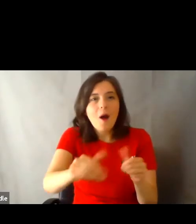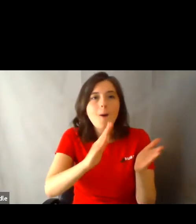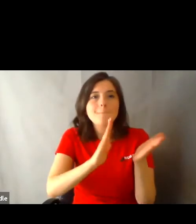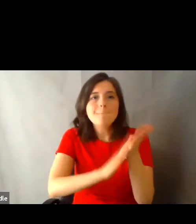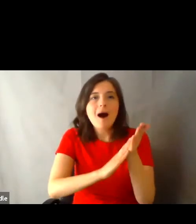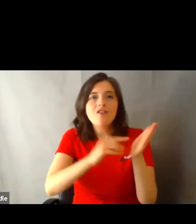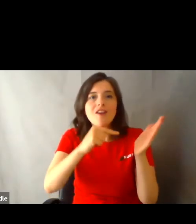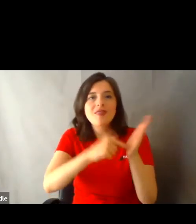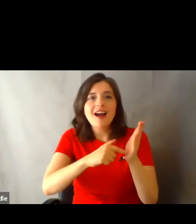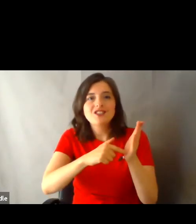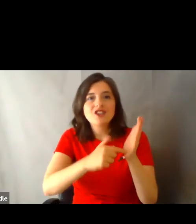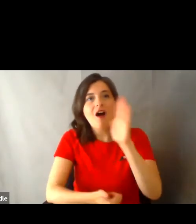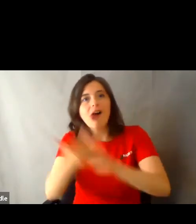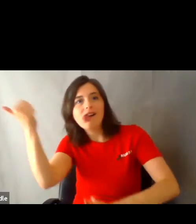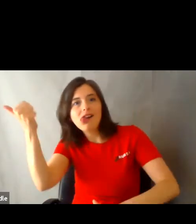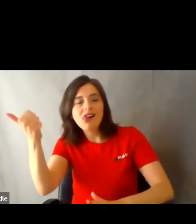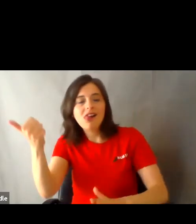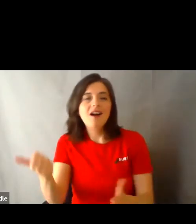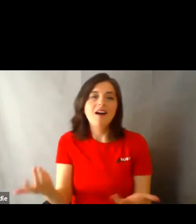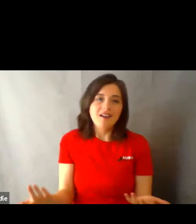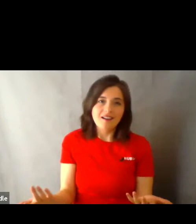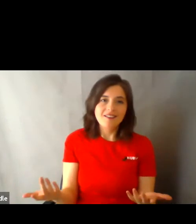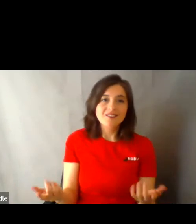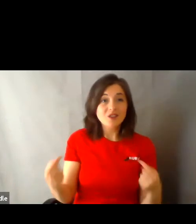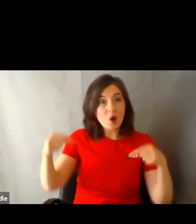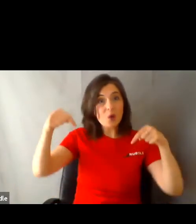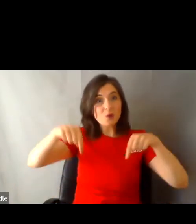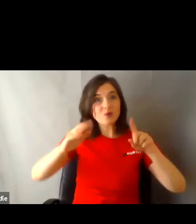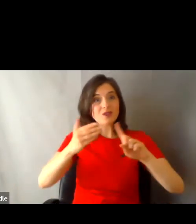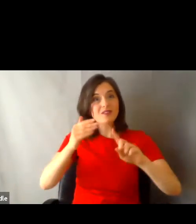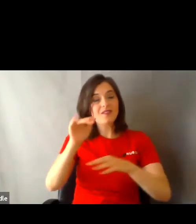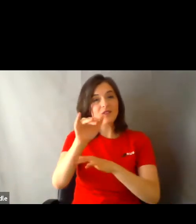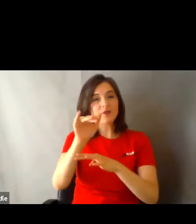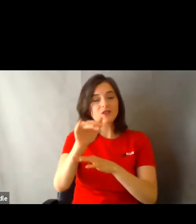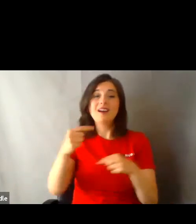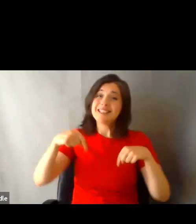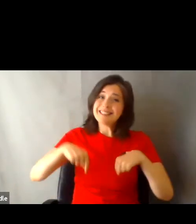universal credit. With COVID-19, you know, huge